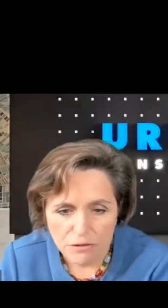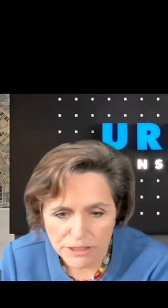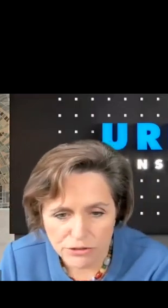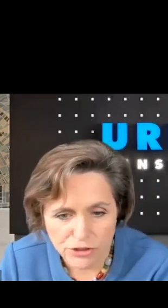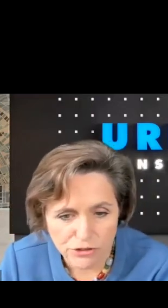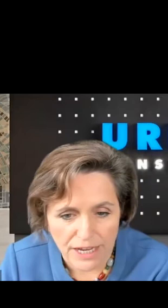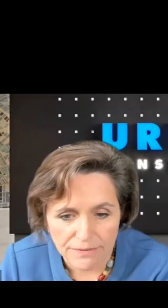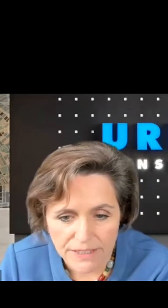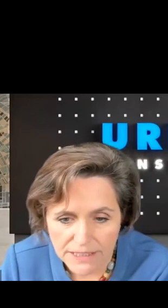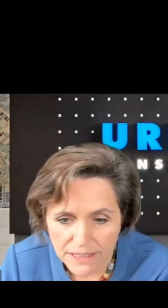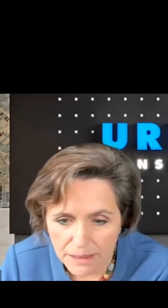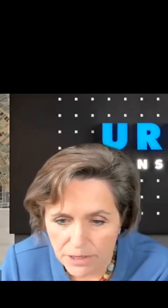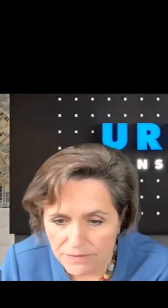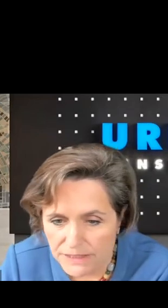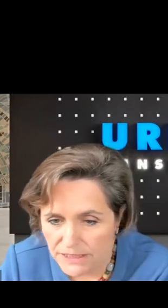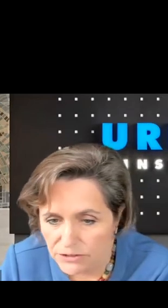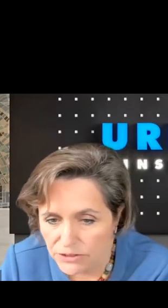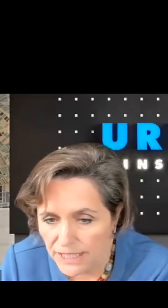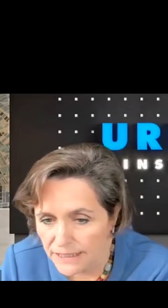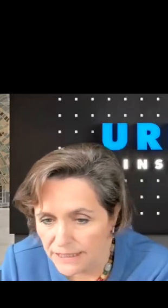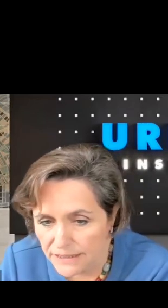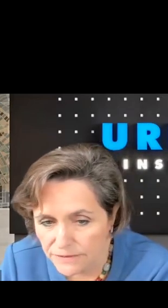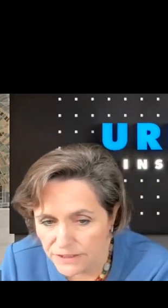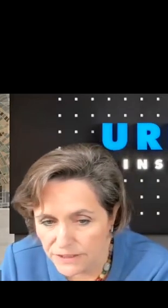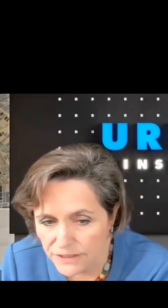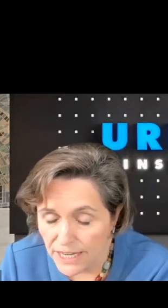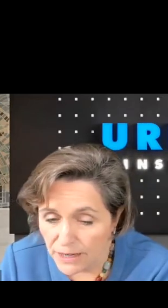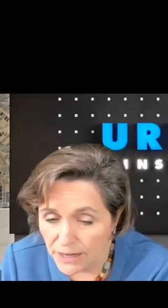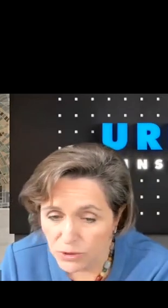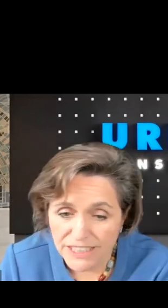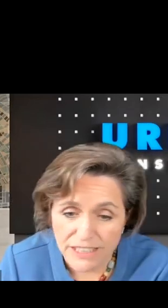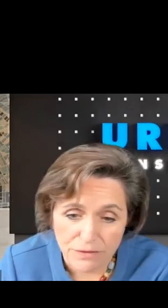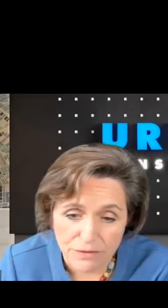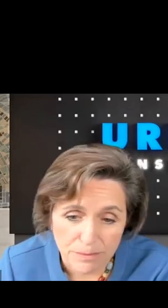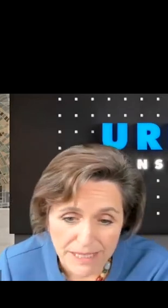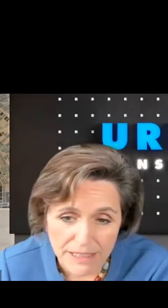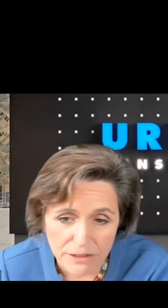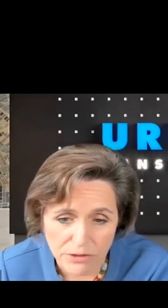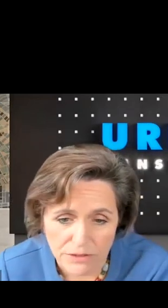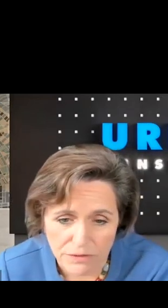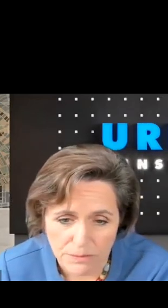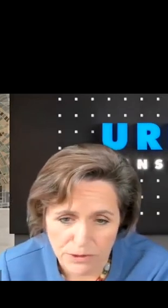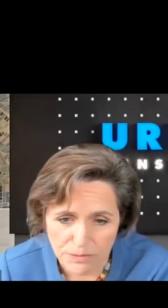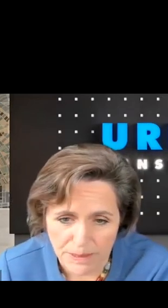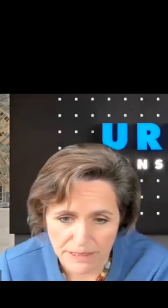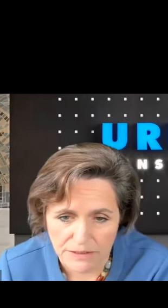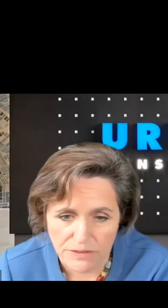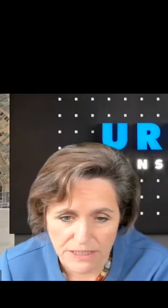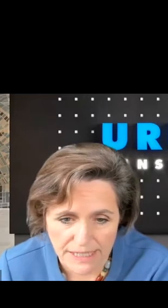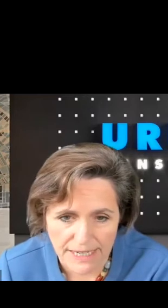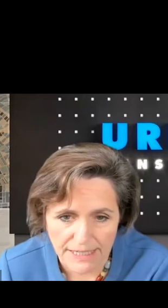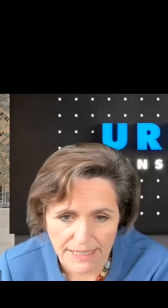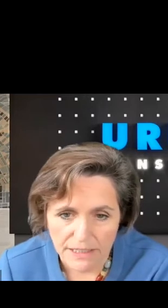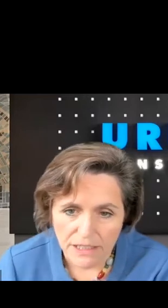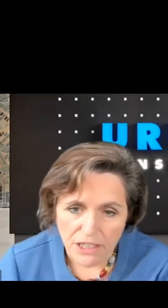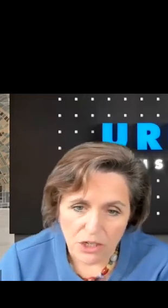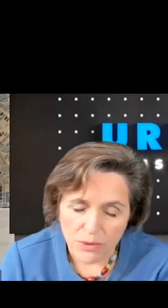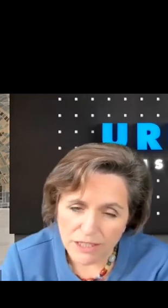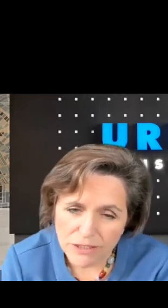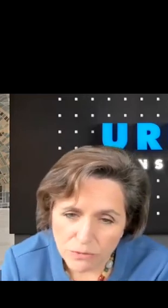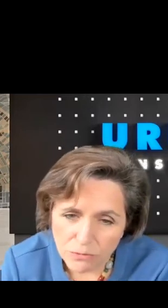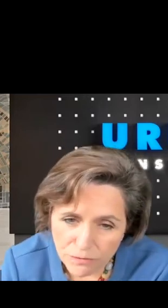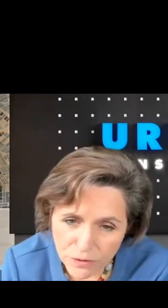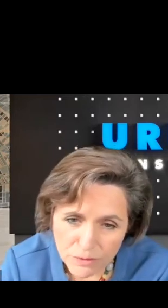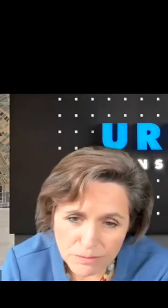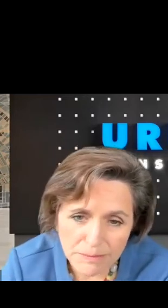leaders, researchers, advocates, nonprofit leaders, and elected officials. And we're going to hear from many of those different perspectives today.